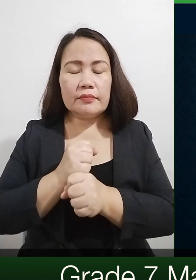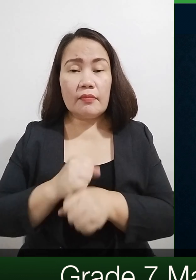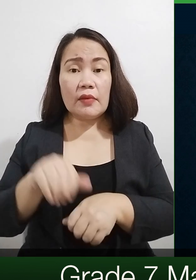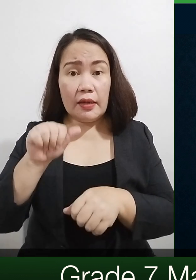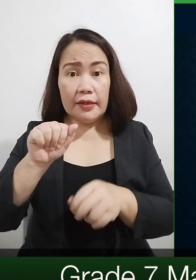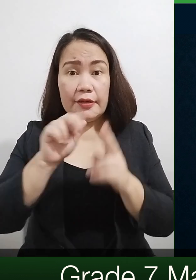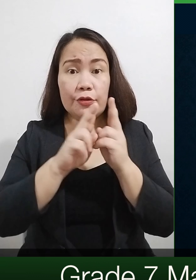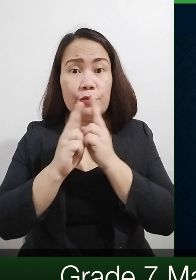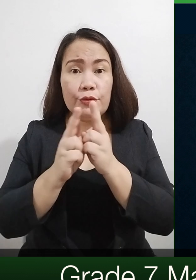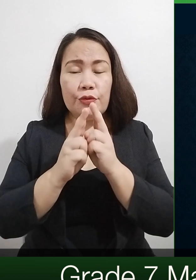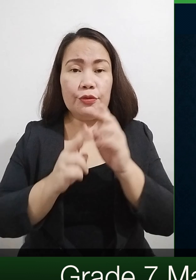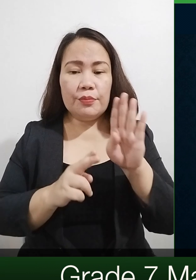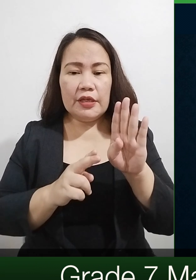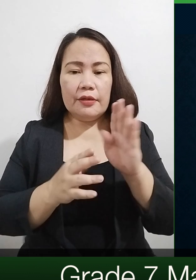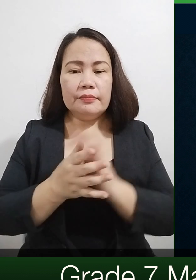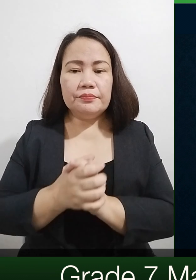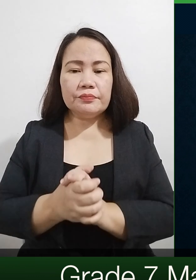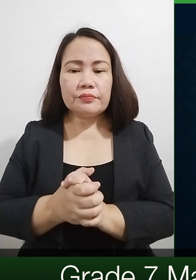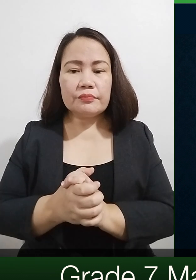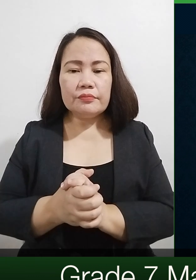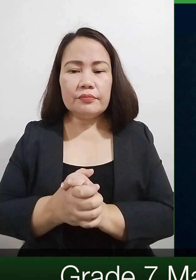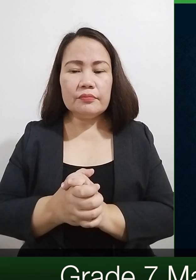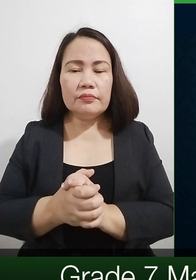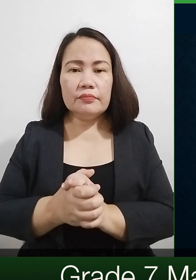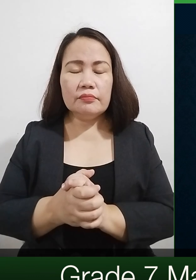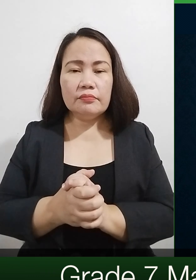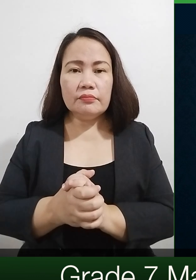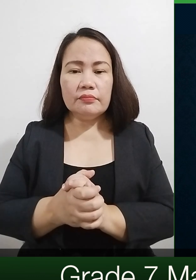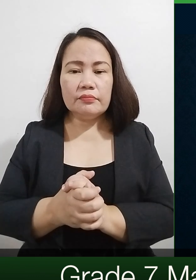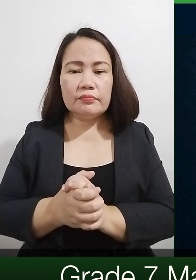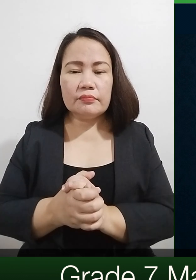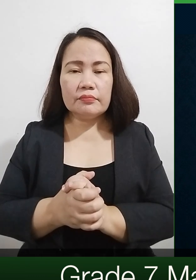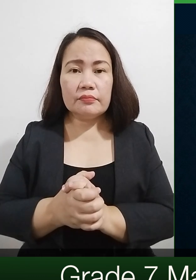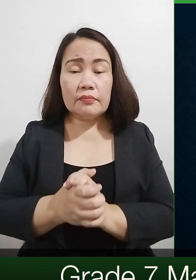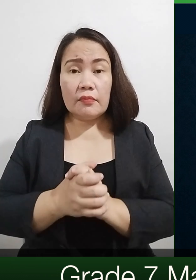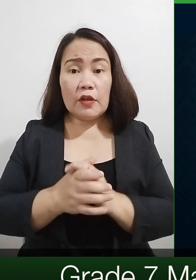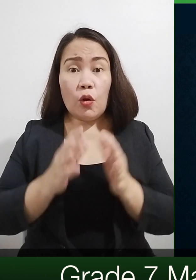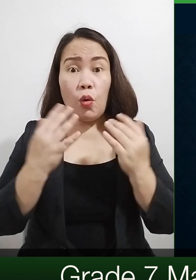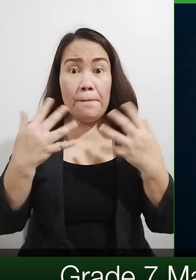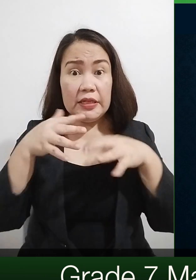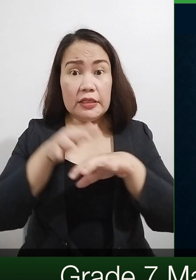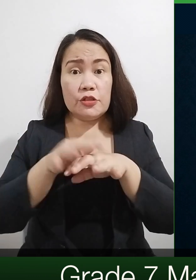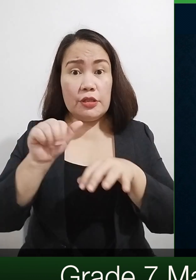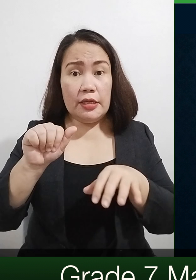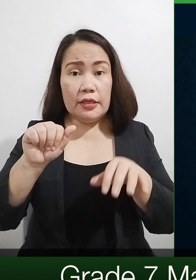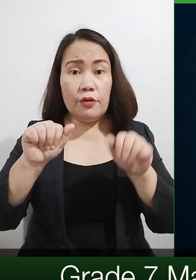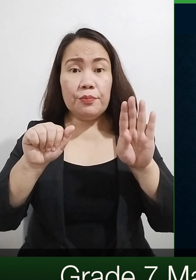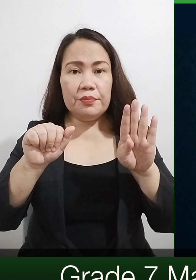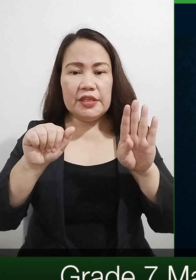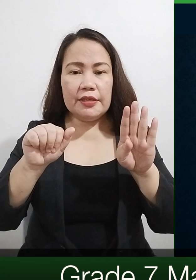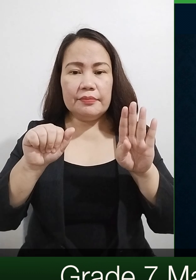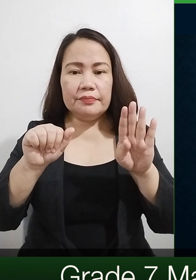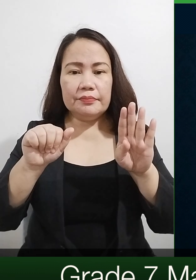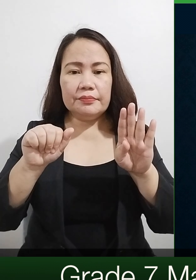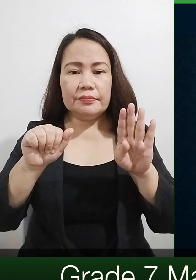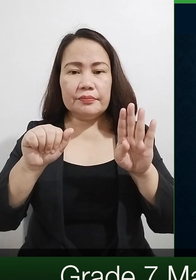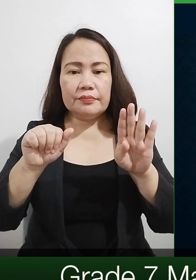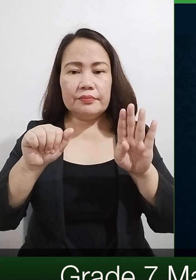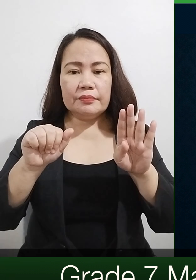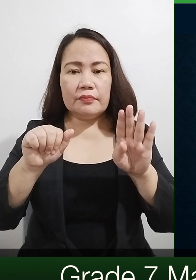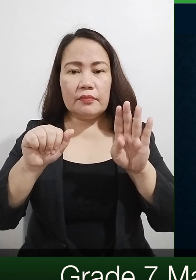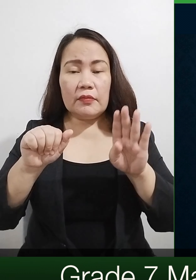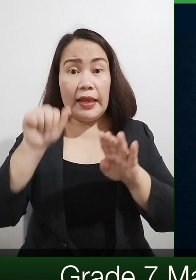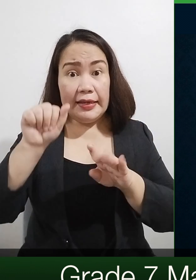union B. Okay? So, kukunin muna natin yung combination ni set A at ni set B. Ang laman ni